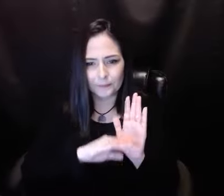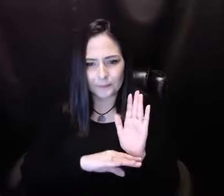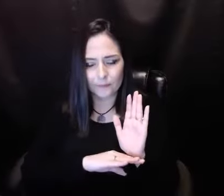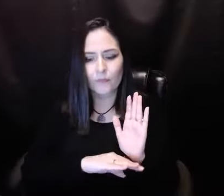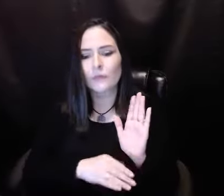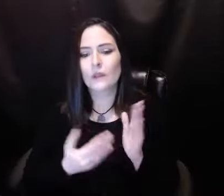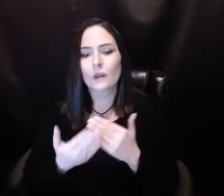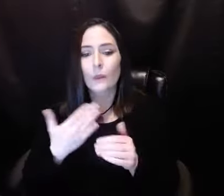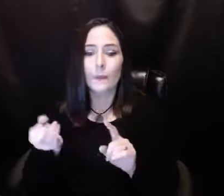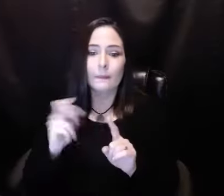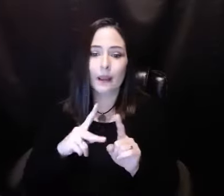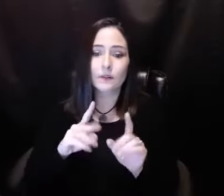But to get back to the first meeting,